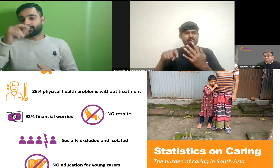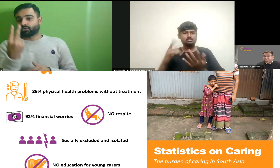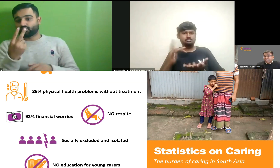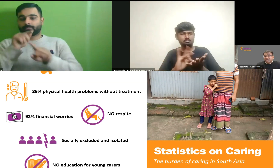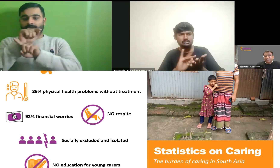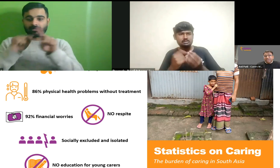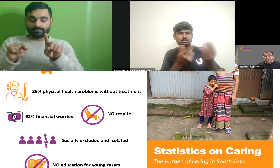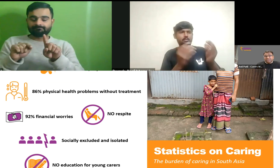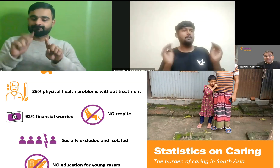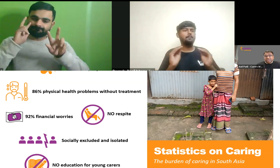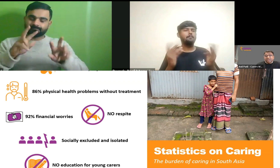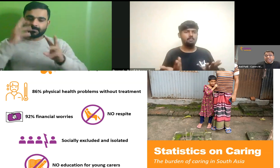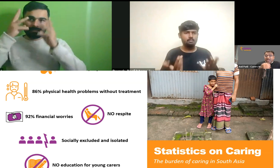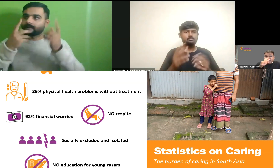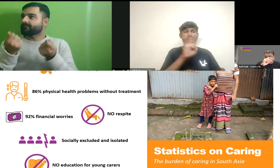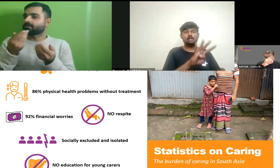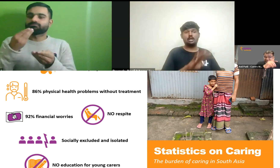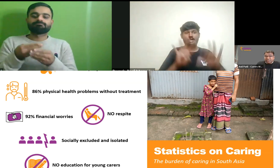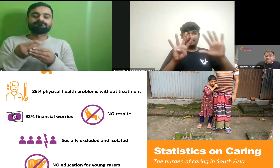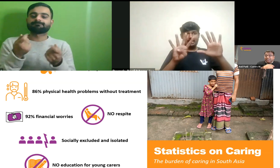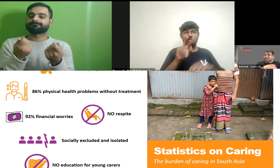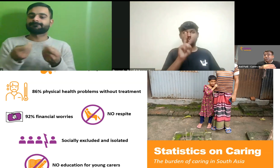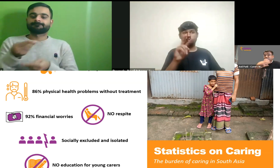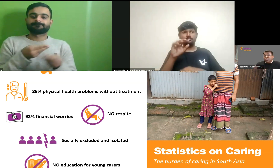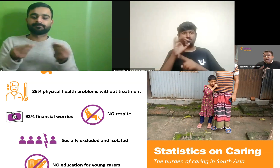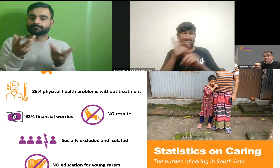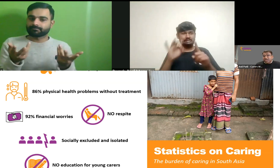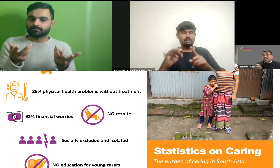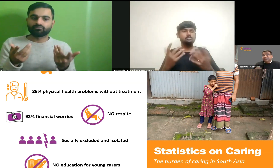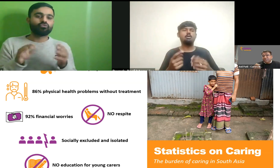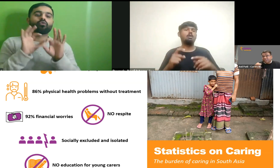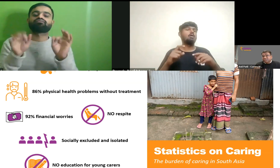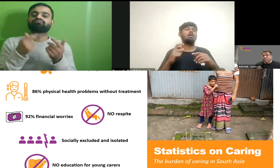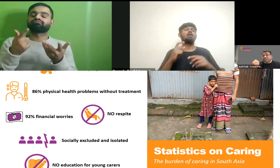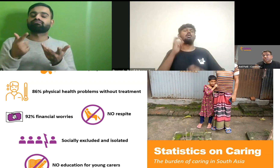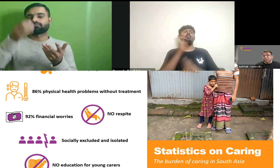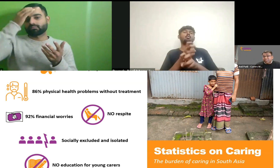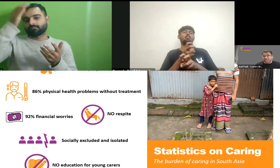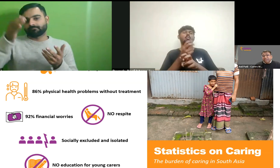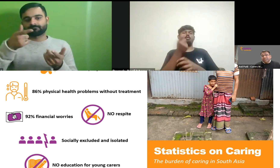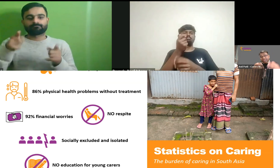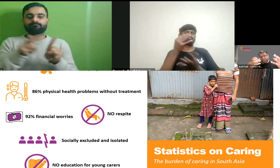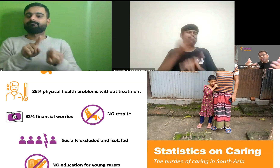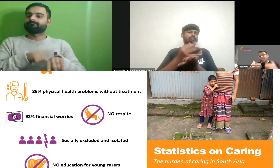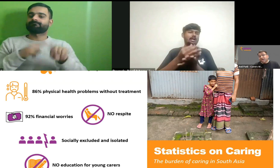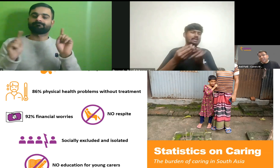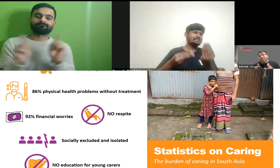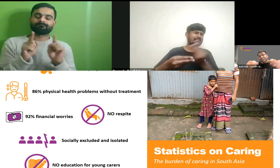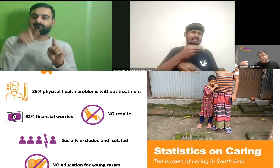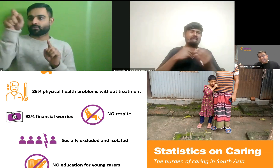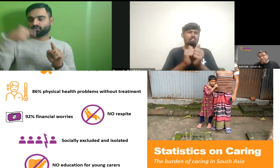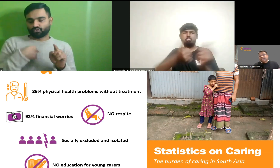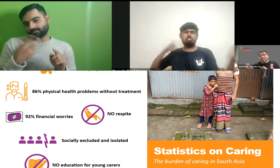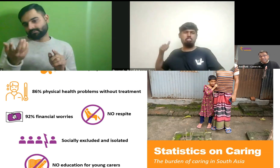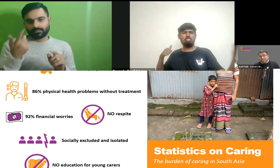are worried about the finances. And there is no concept of respite or a short break. Like you and I,